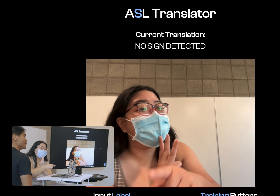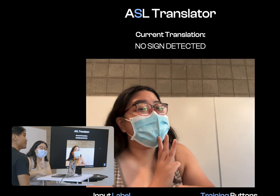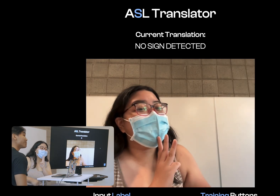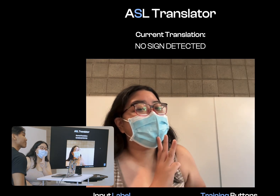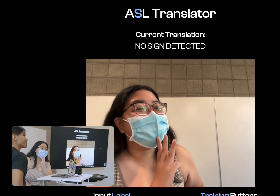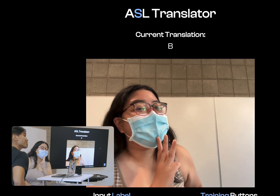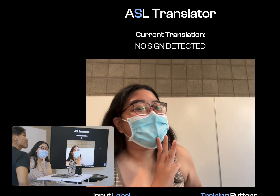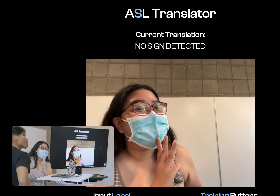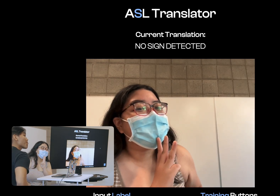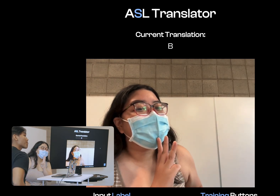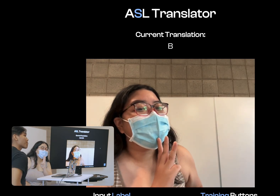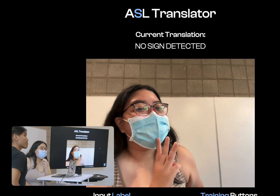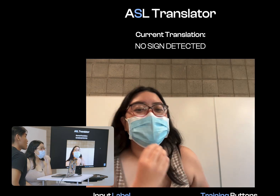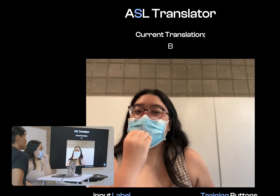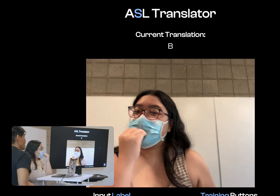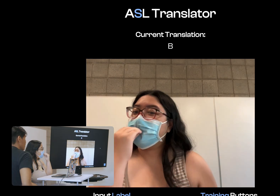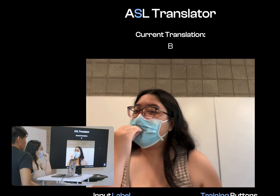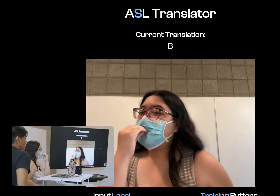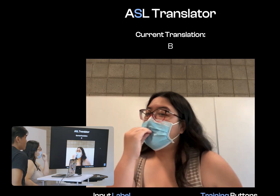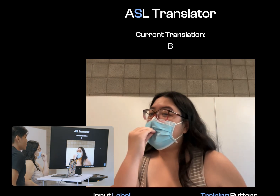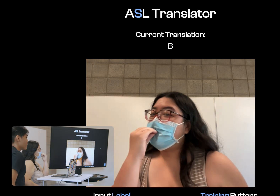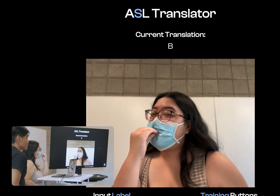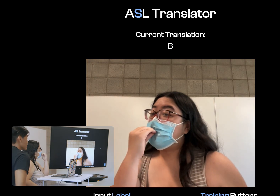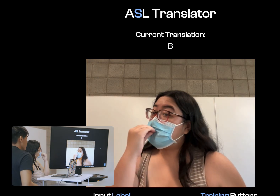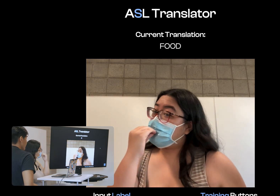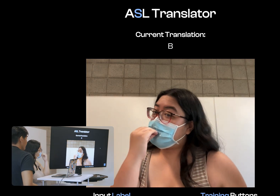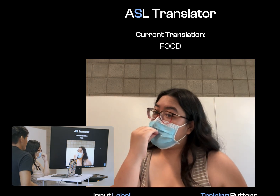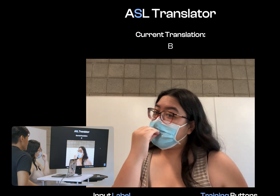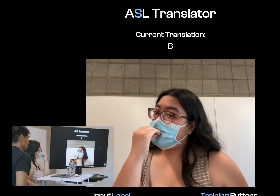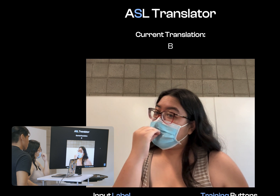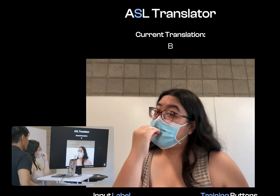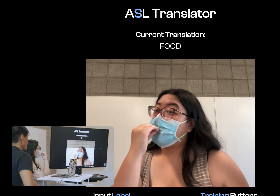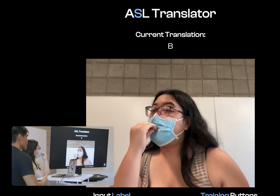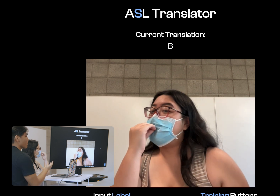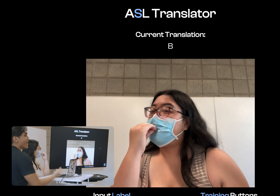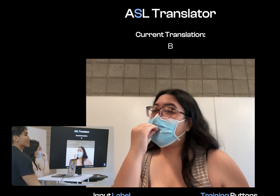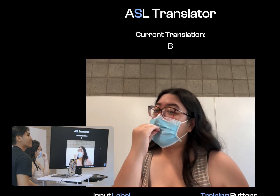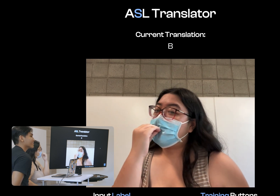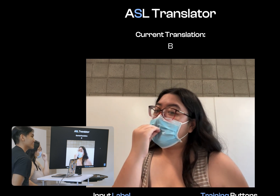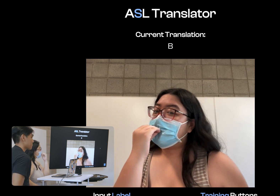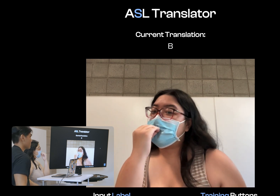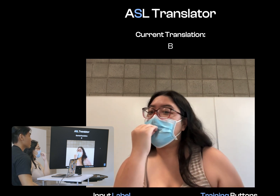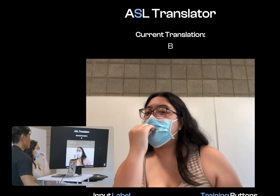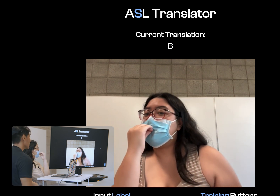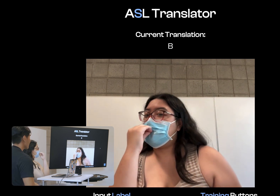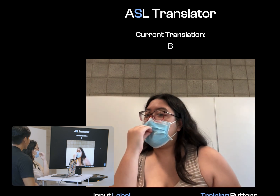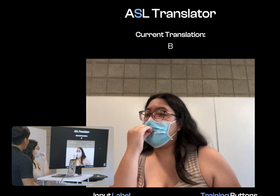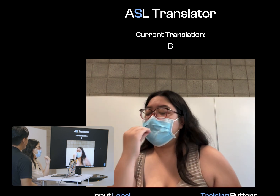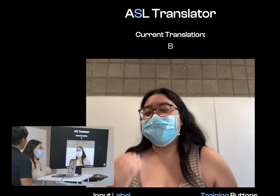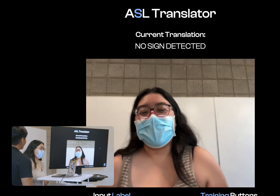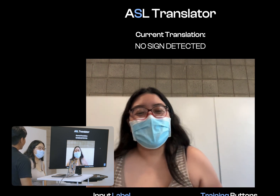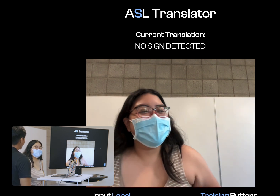Yours has Did it. you have any women train it? I had my mom and sister. Maybe it's the mask that's throwing it